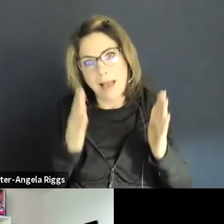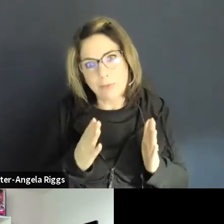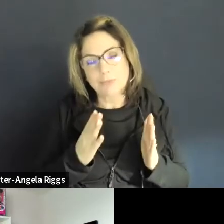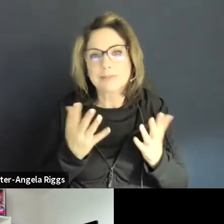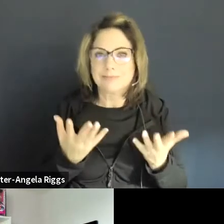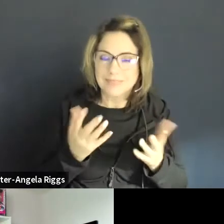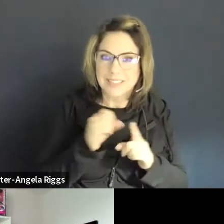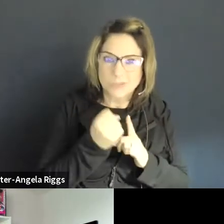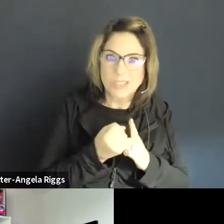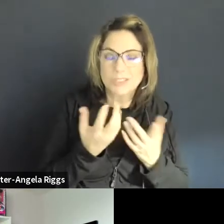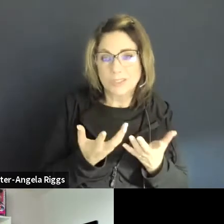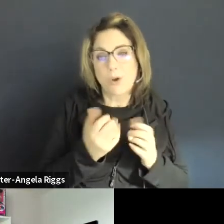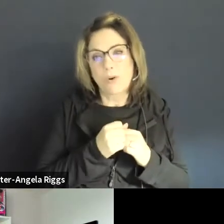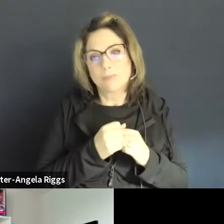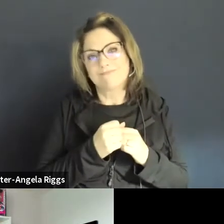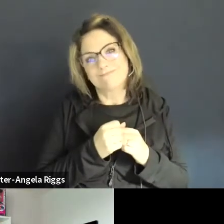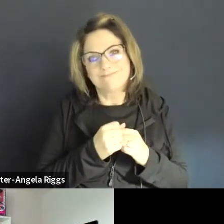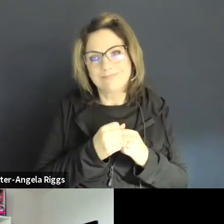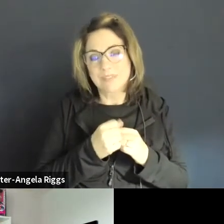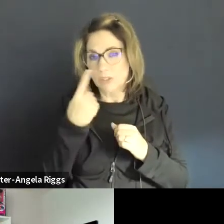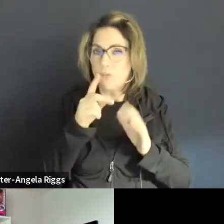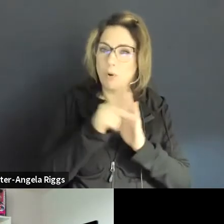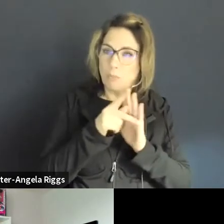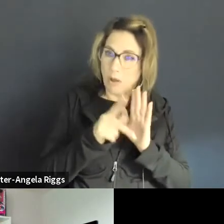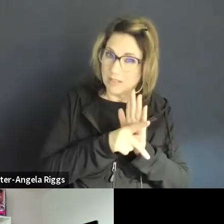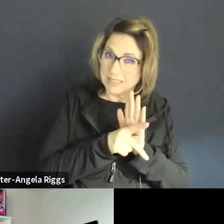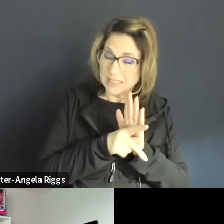state. So in terms of policy